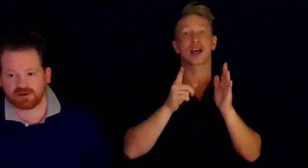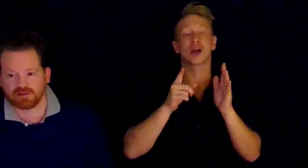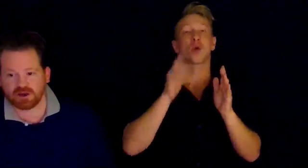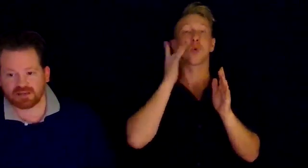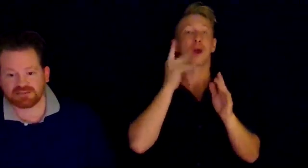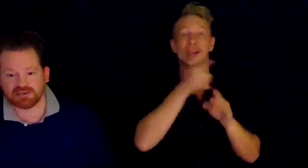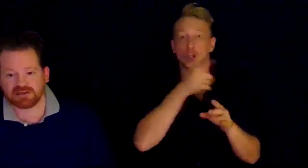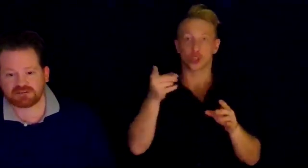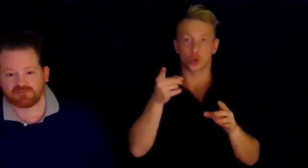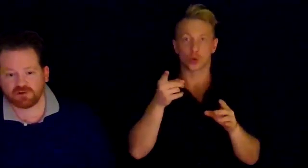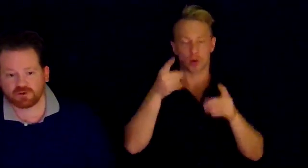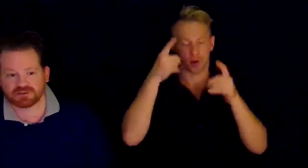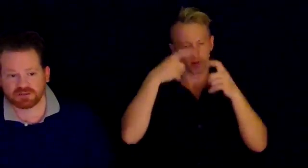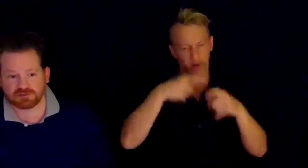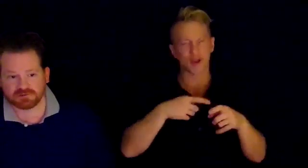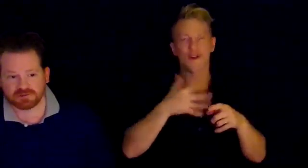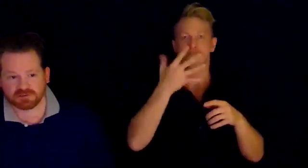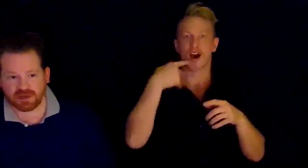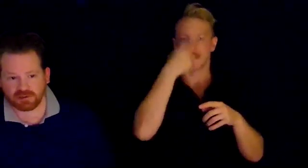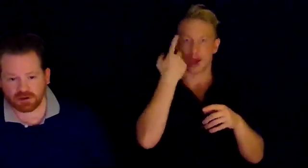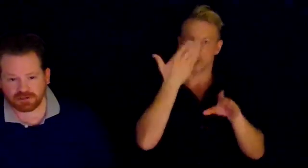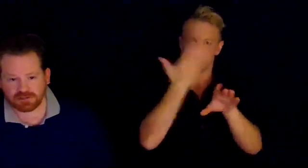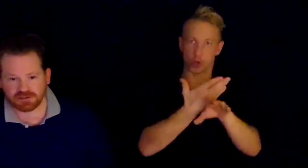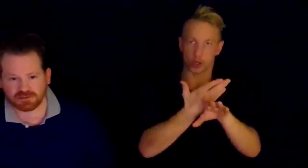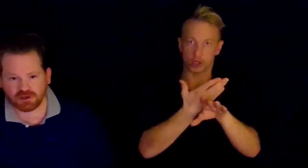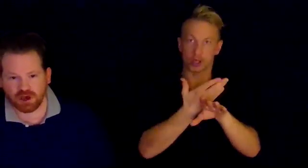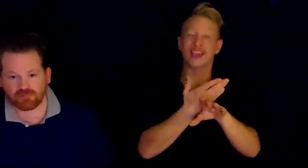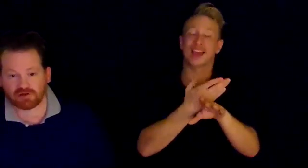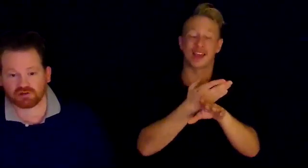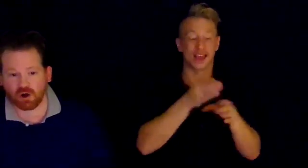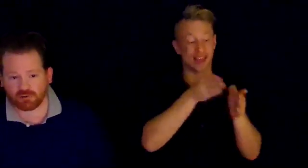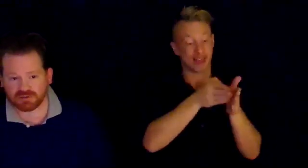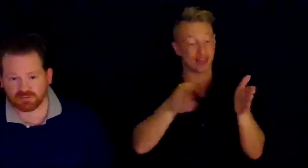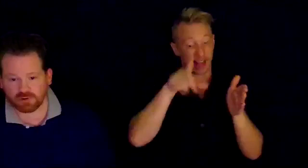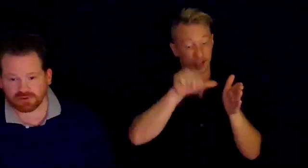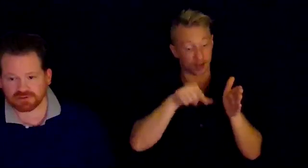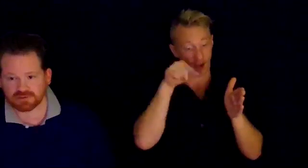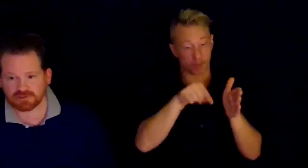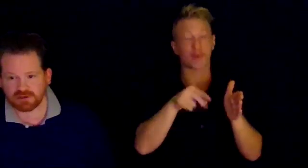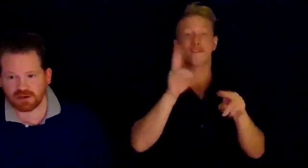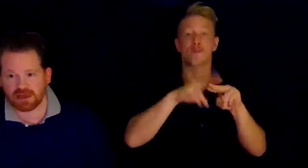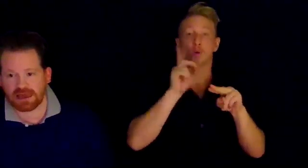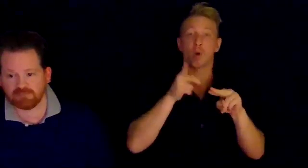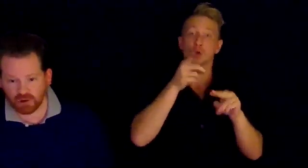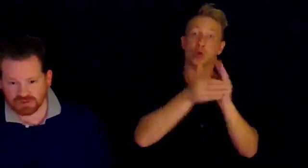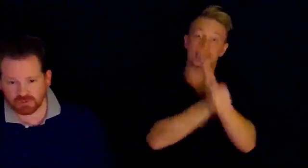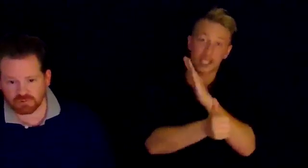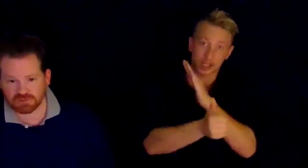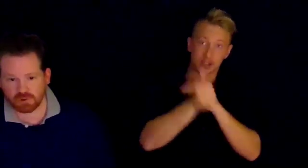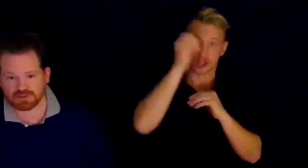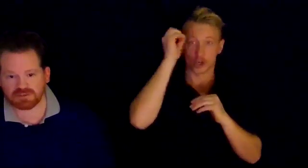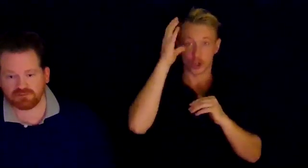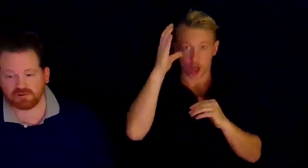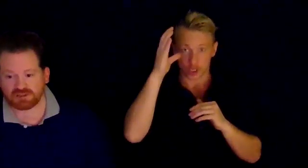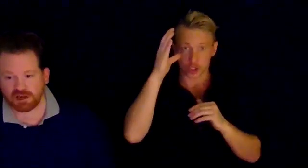hours, the idea is for your skills and knowledge around your own supports and